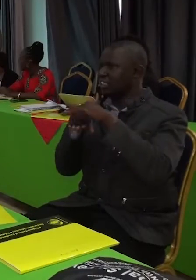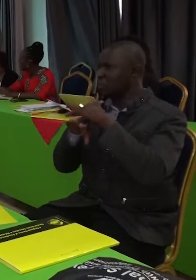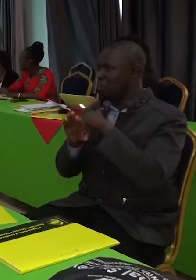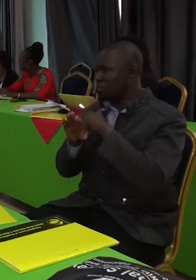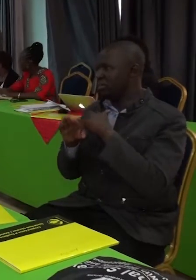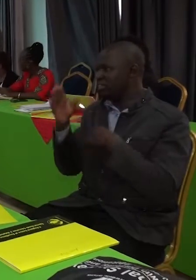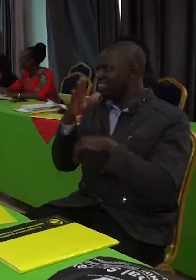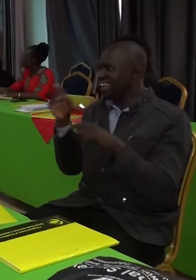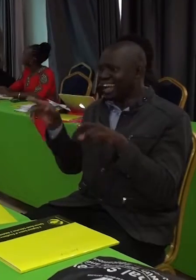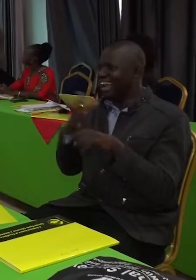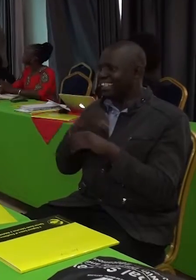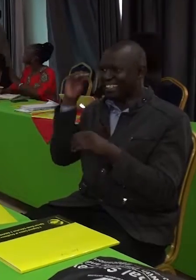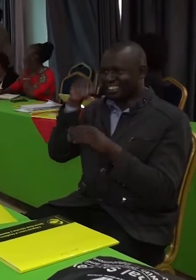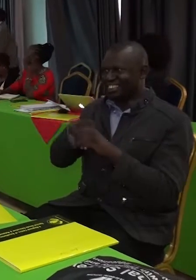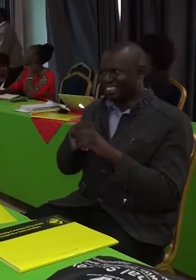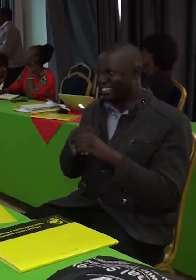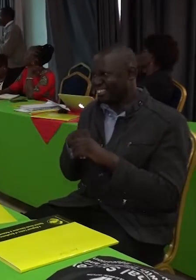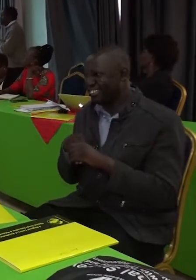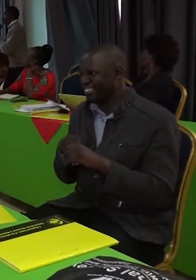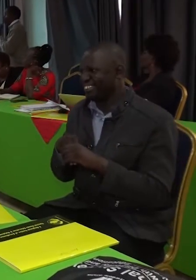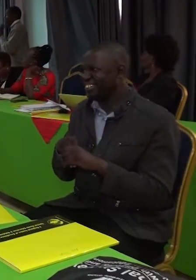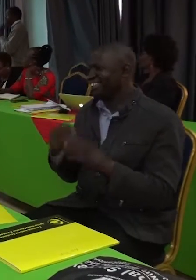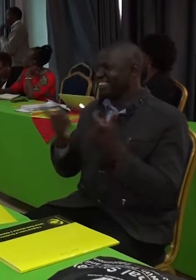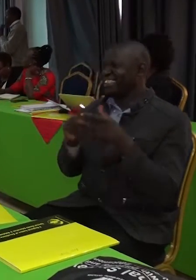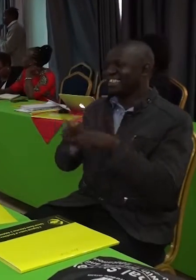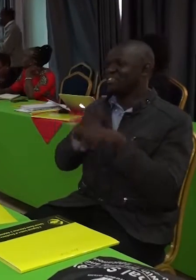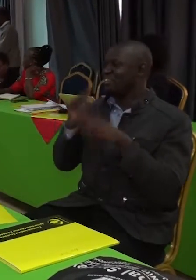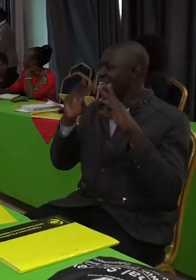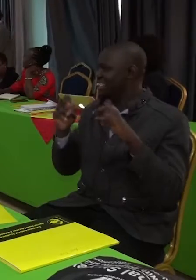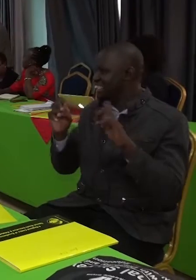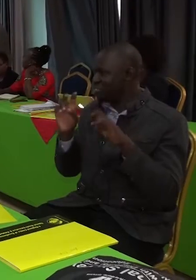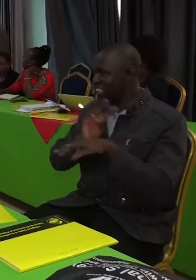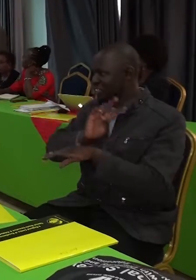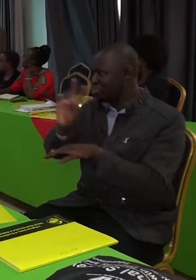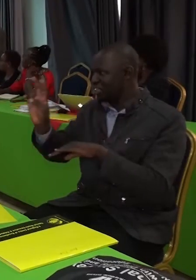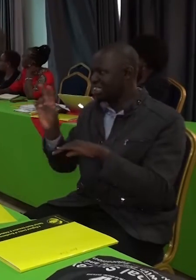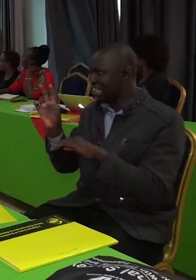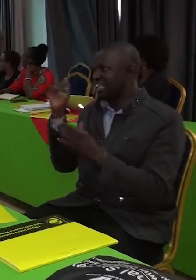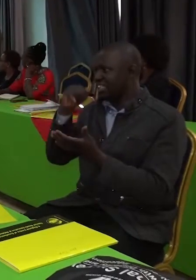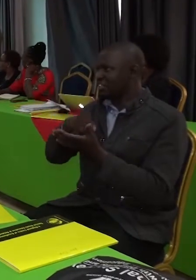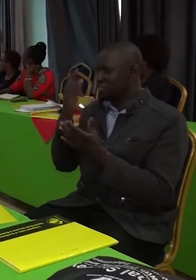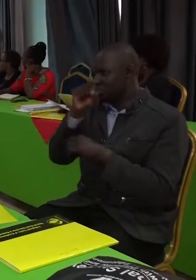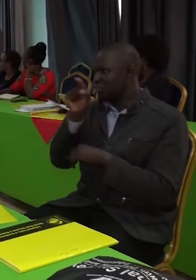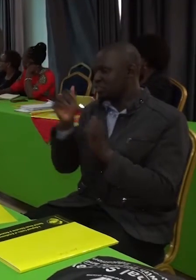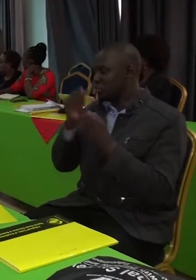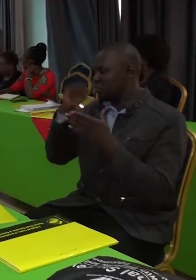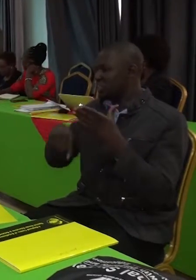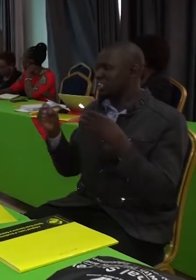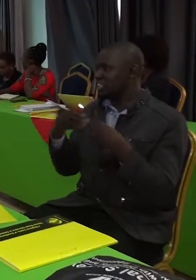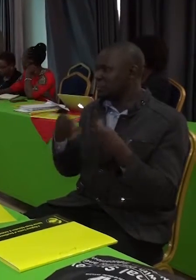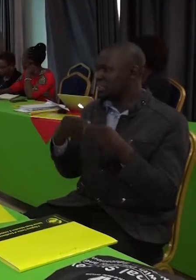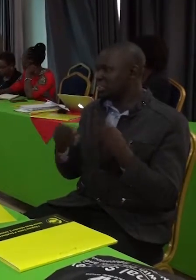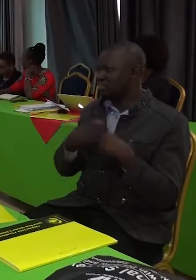accessible and inclusive, and assessments to monitor all learners, including those with disabilities. So I